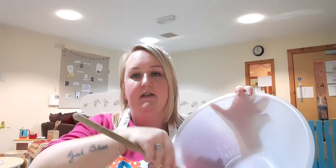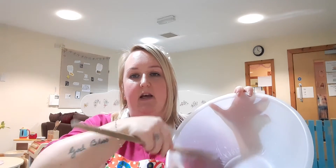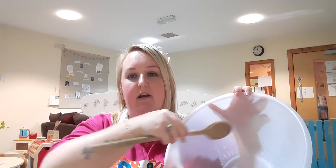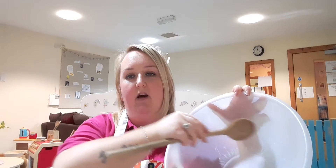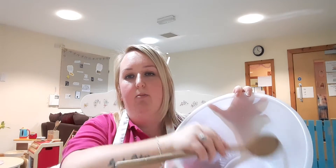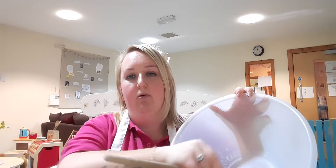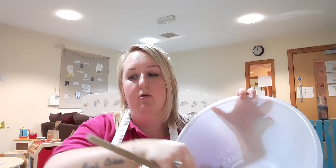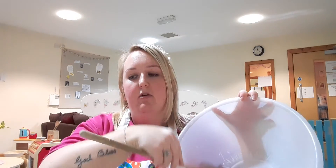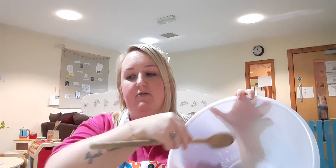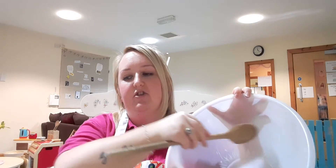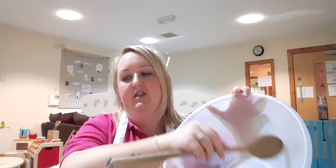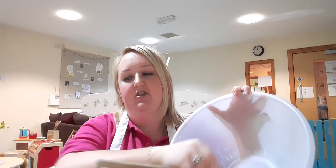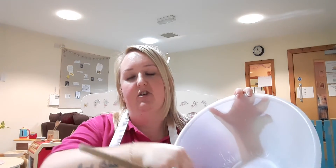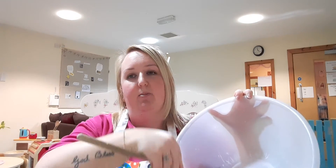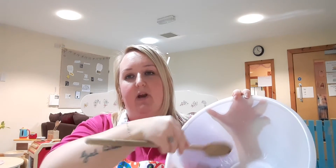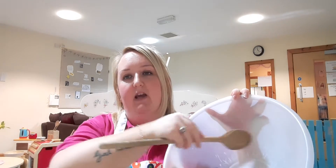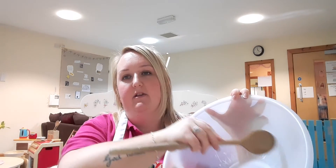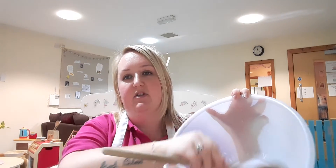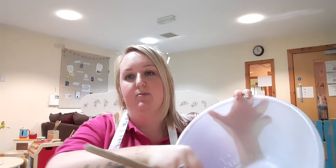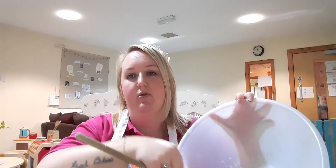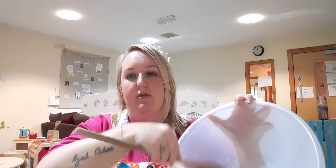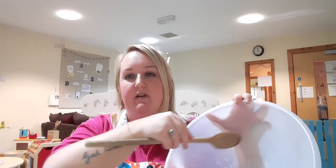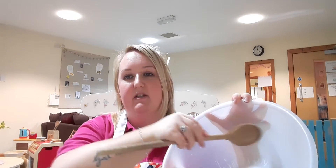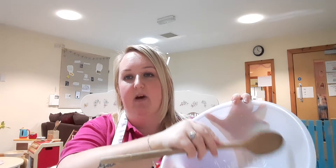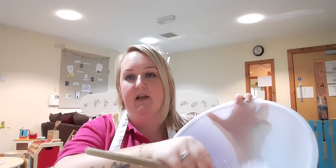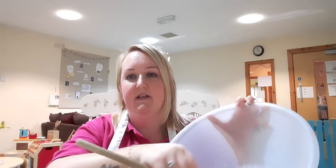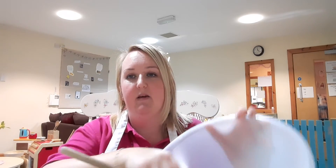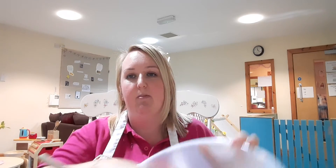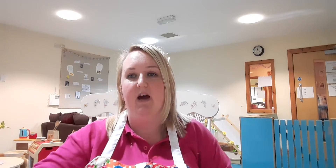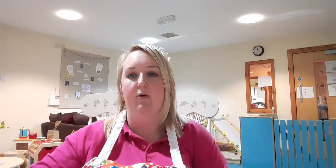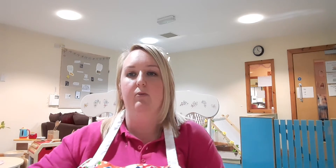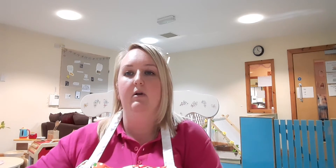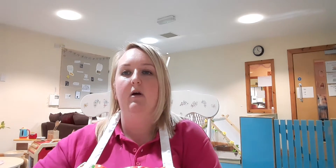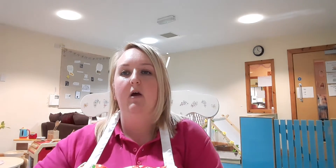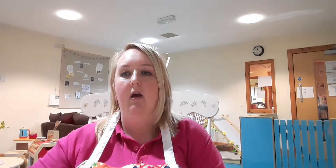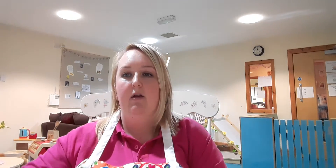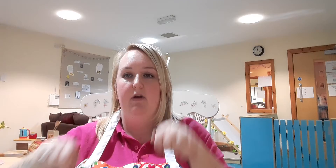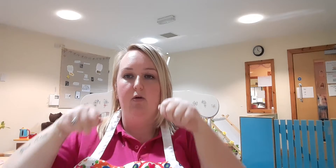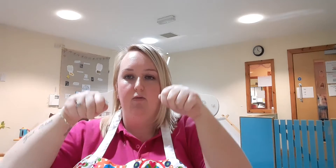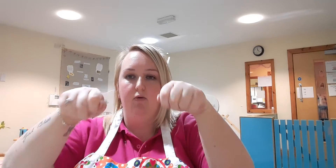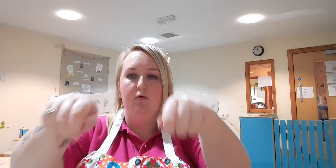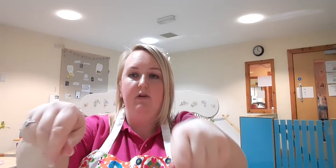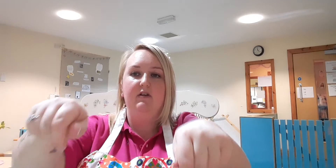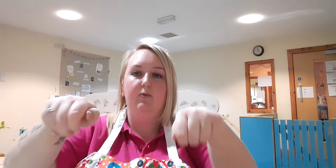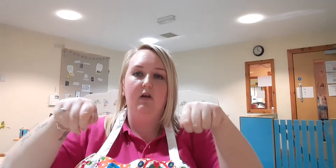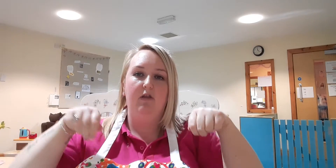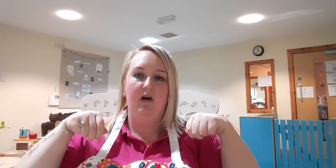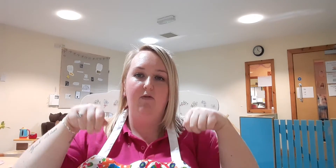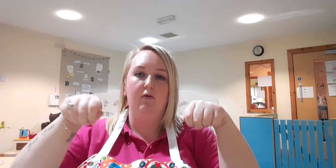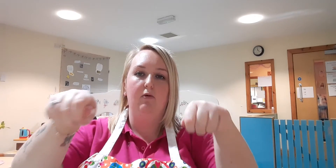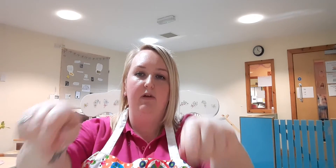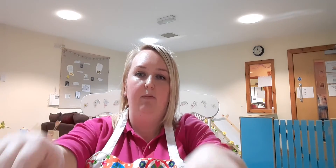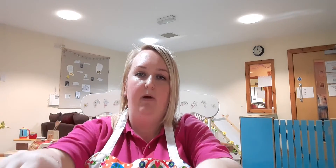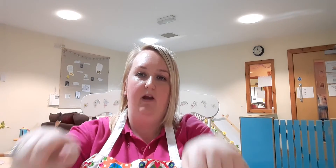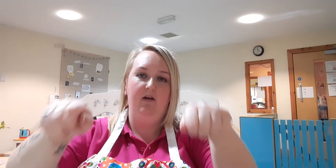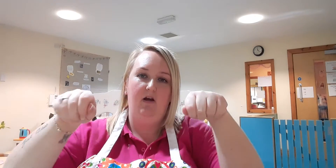Stir a bowl of gingerbread, smooth and spicy brown. Now roll it with a rolling pin